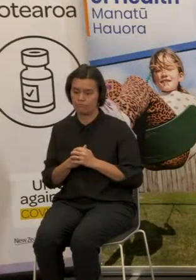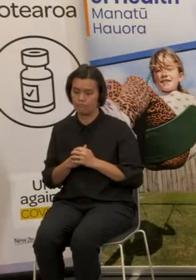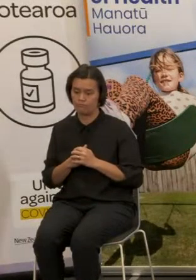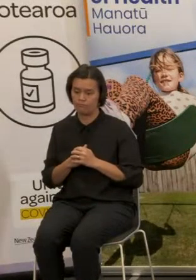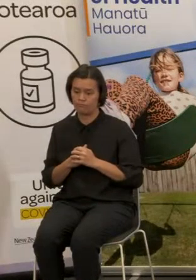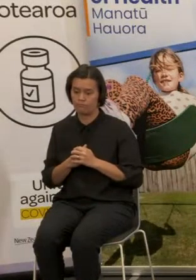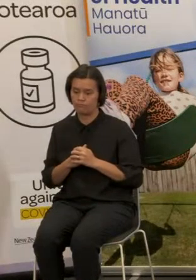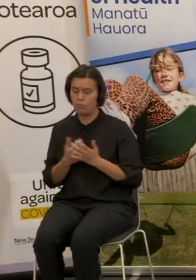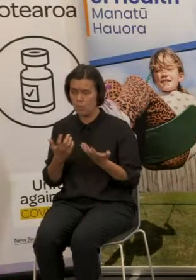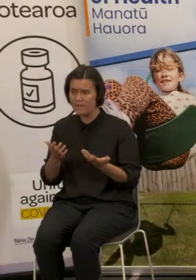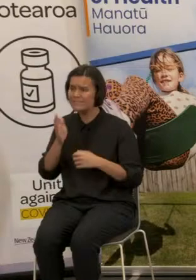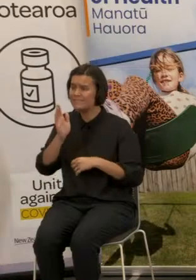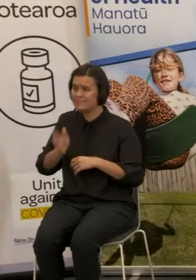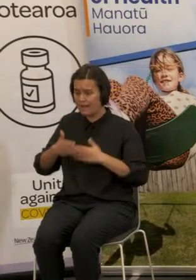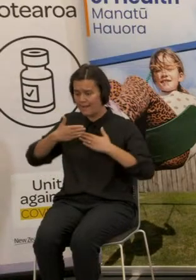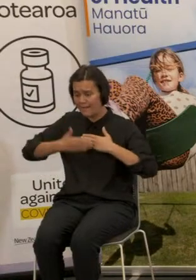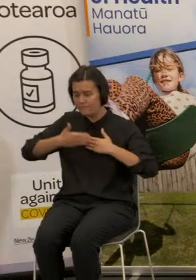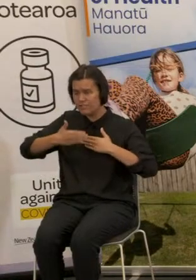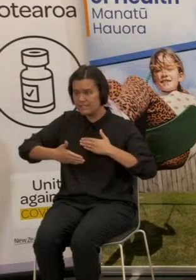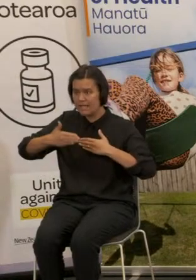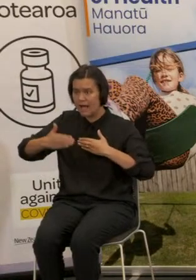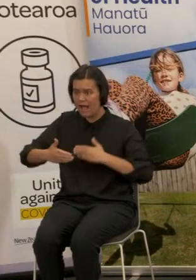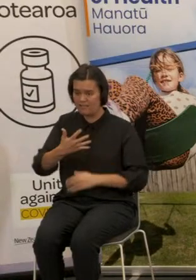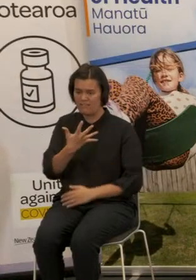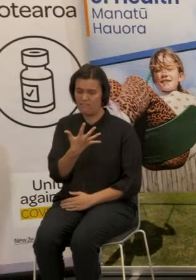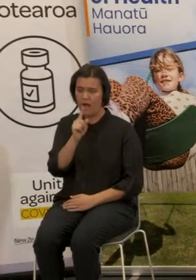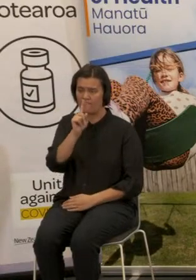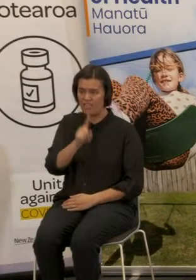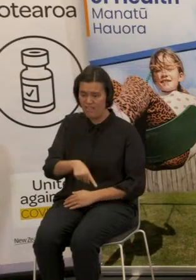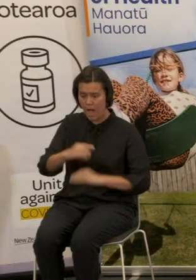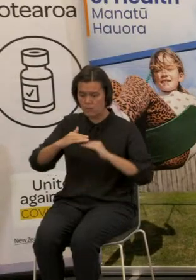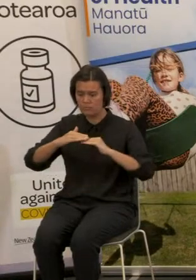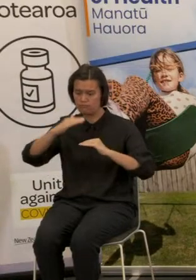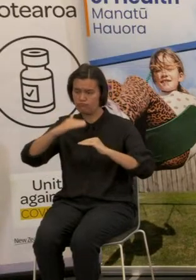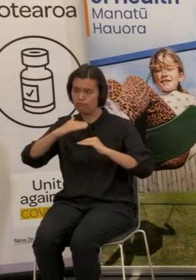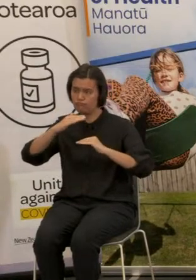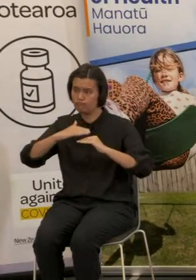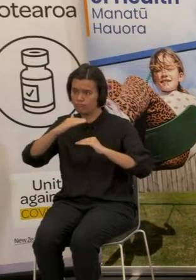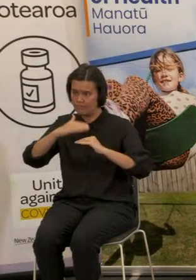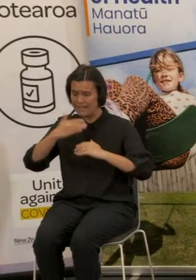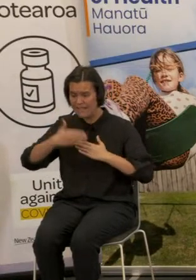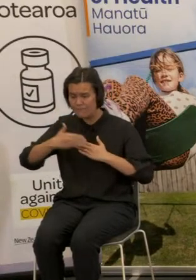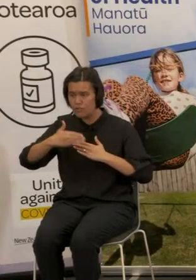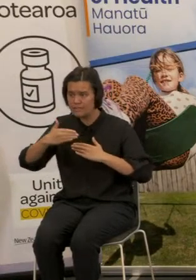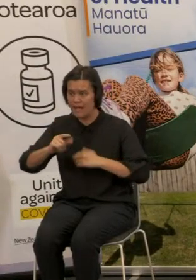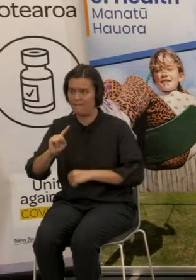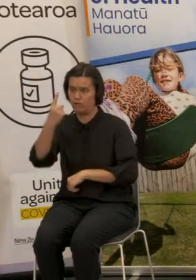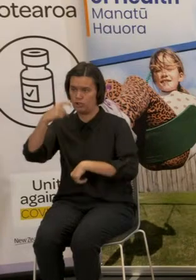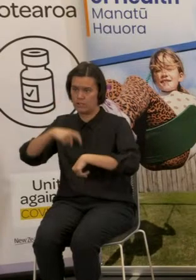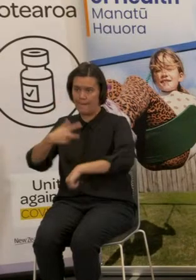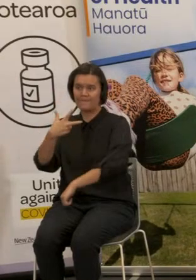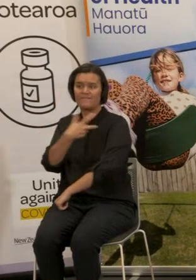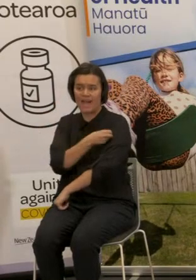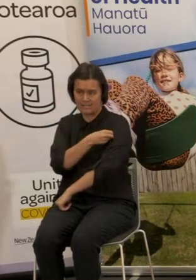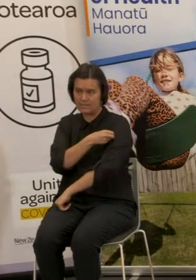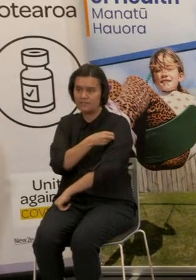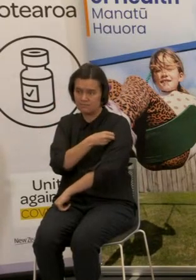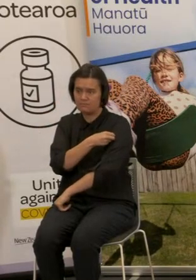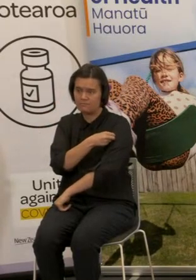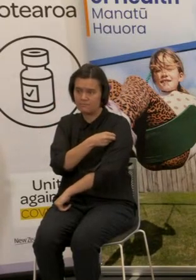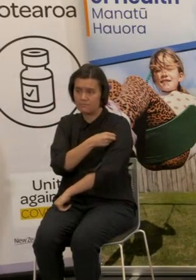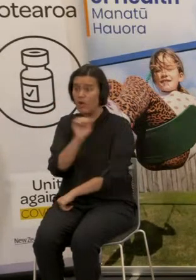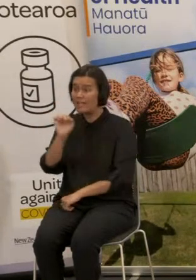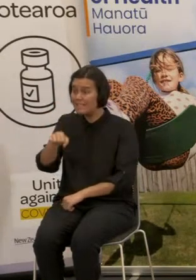every day across the Motu having that first vaccination. So we are still making progress, which is excellent, even as we have passed that